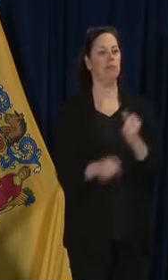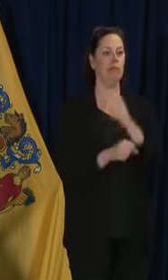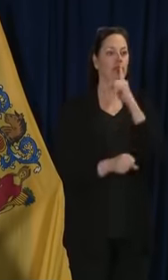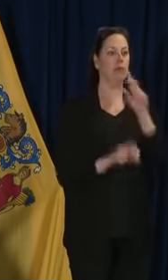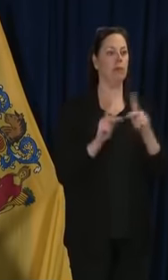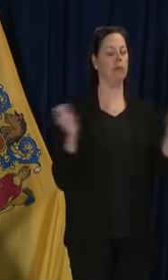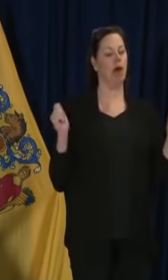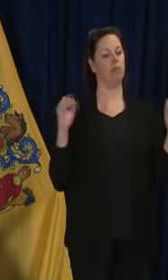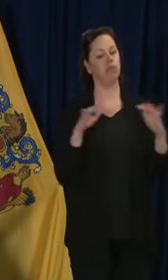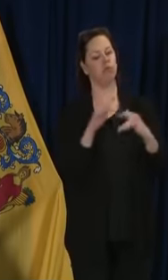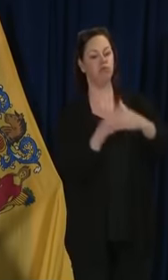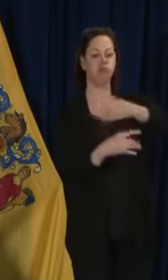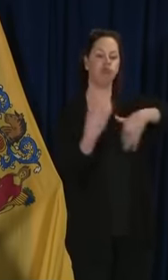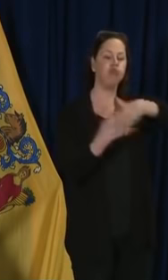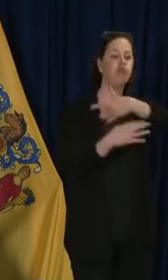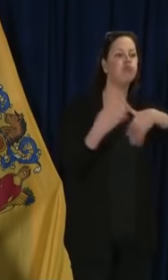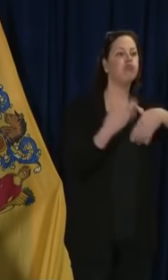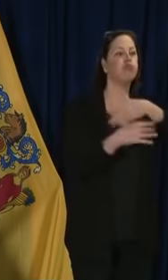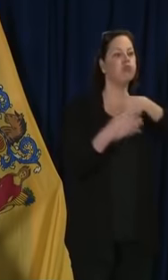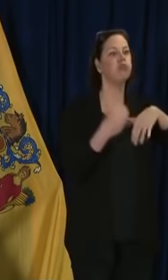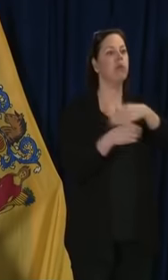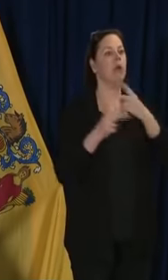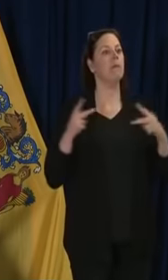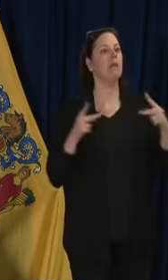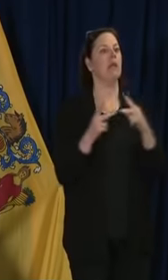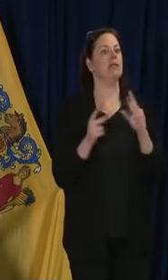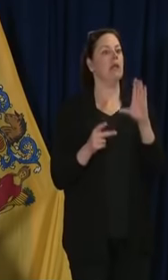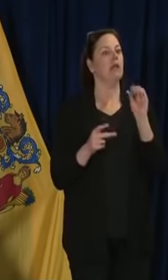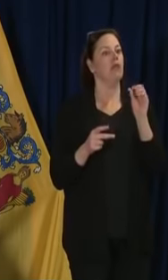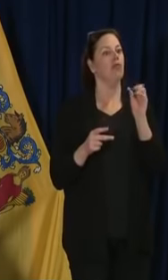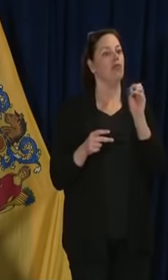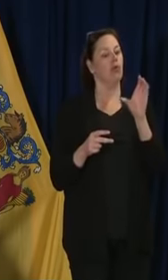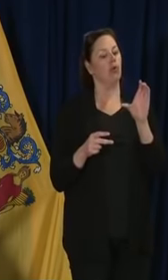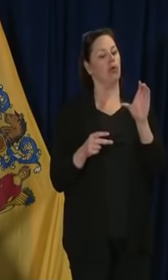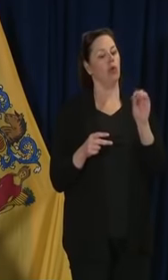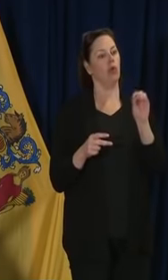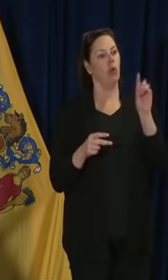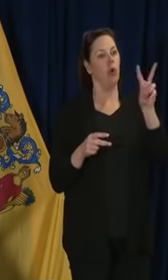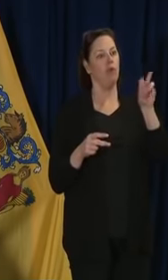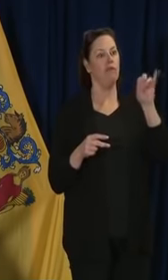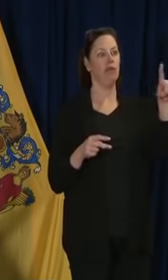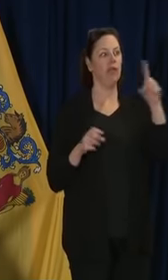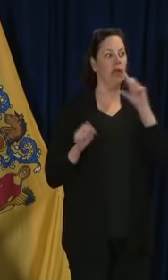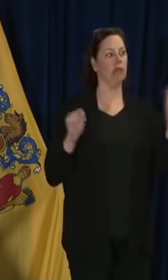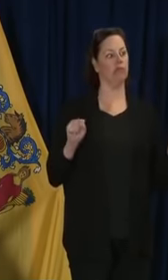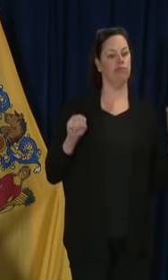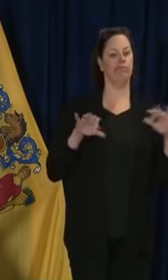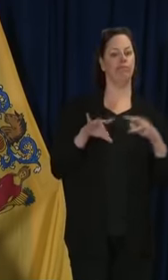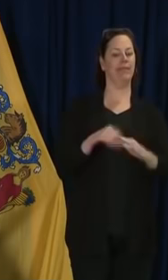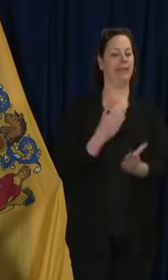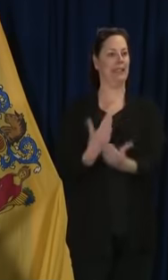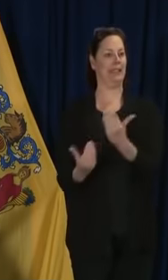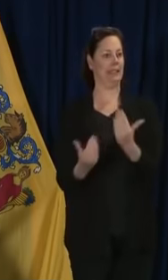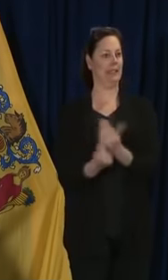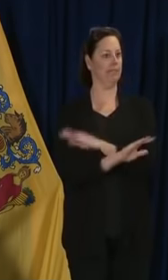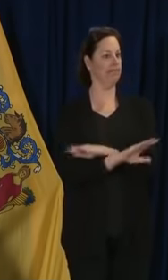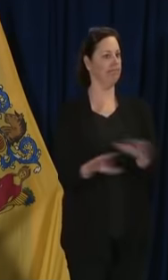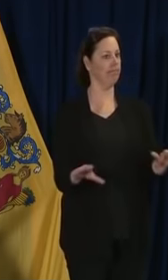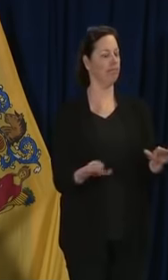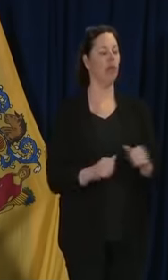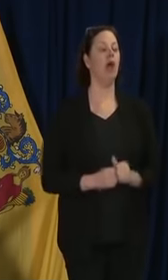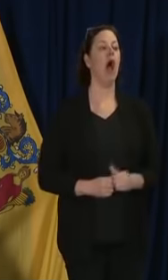congregating in places where coronavirus can easily spread. As was said this morning on the call I held with